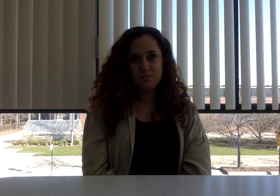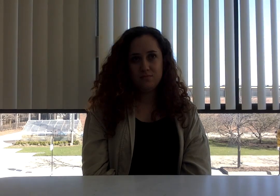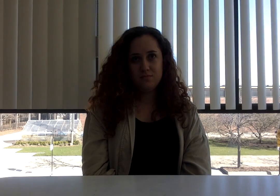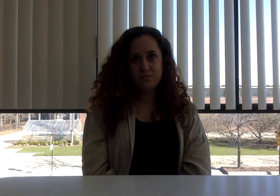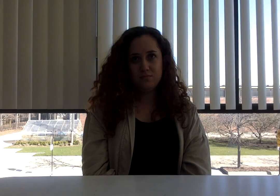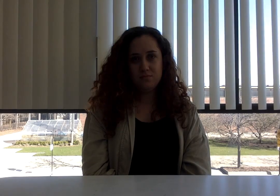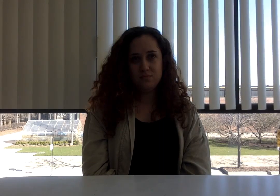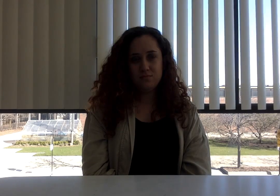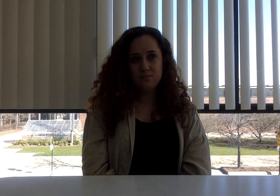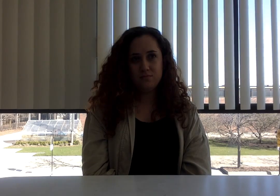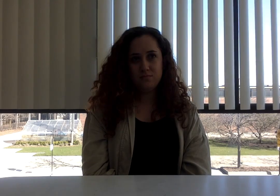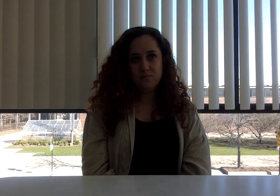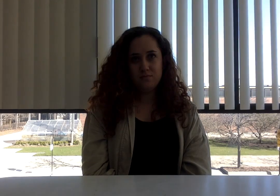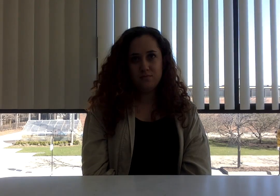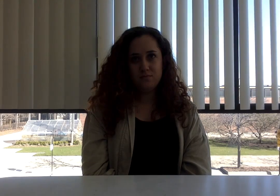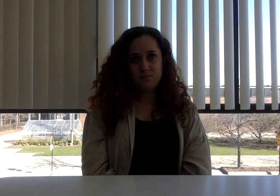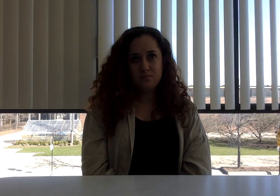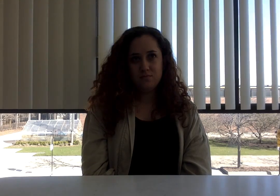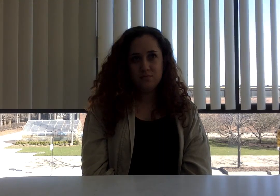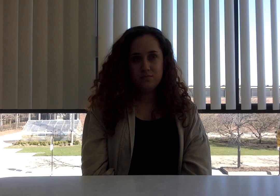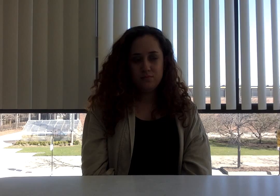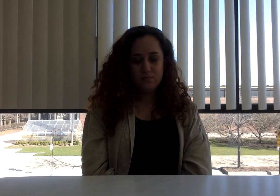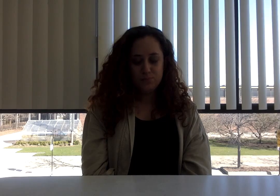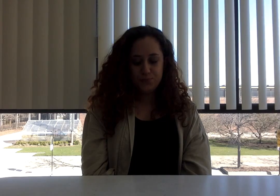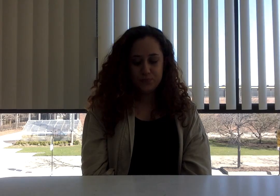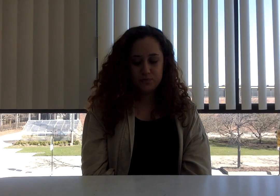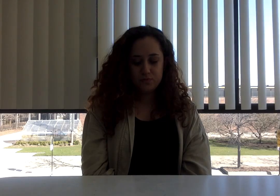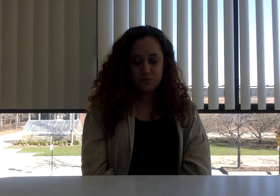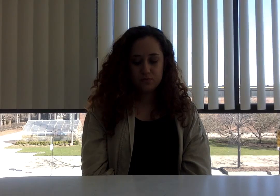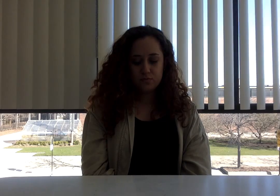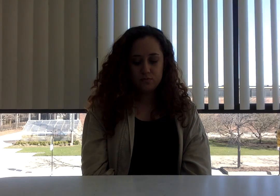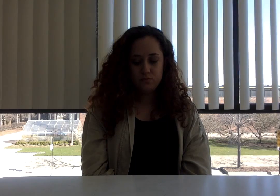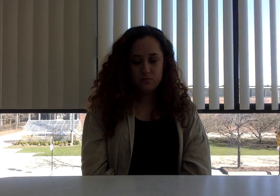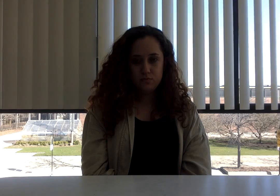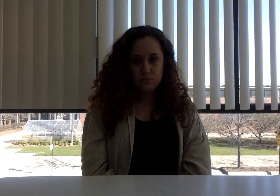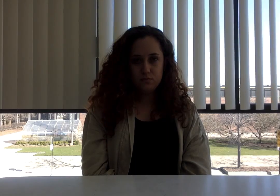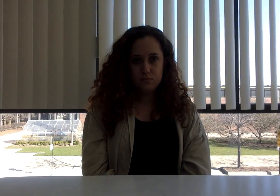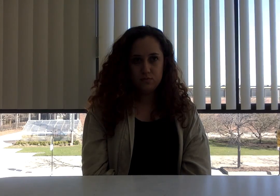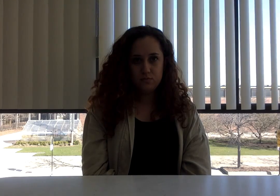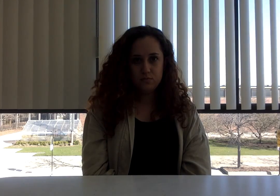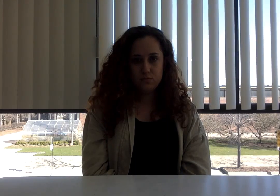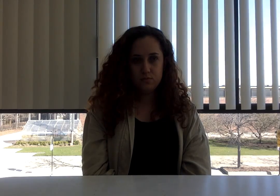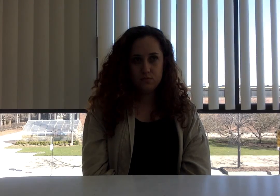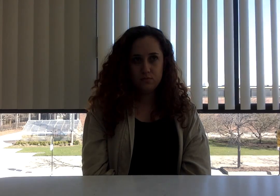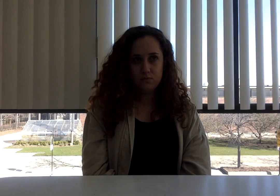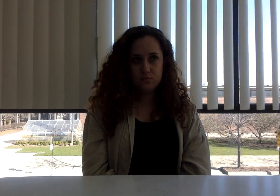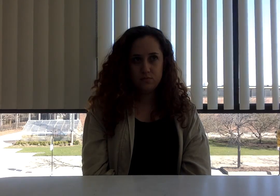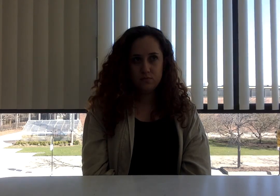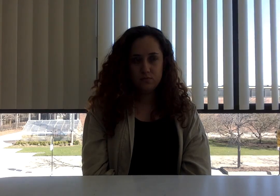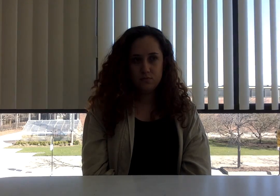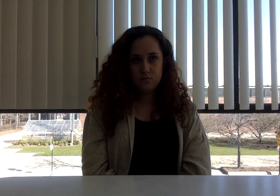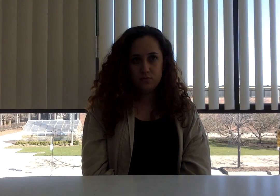is that. And line 4 is. Are you already positive or are you How